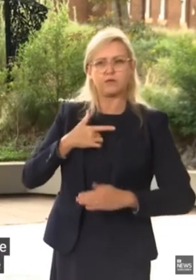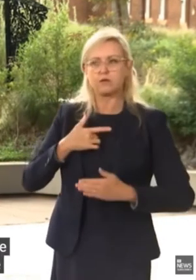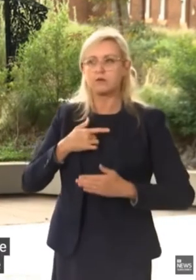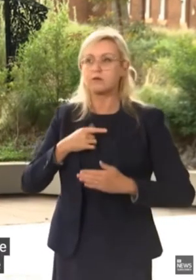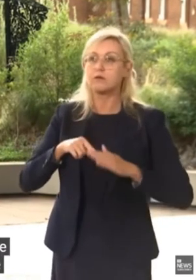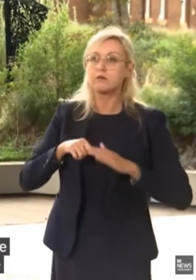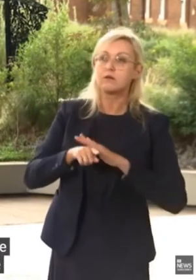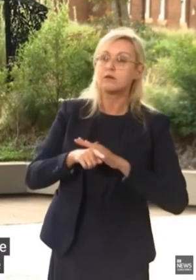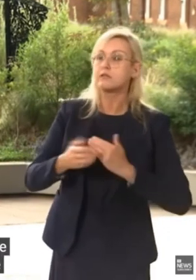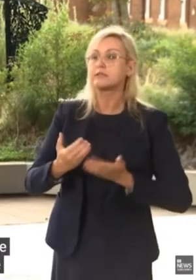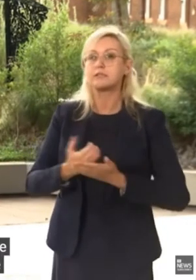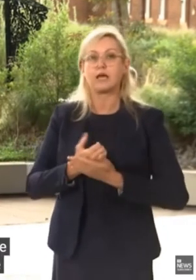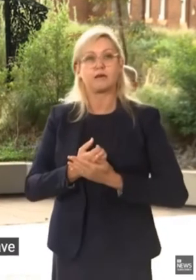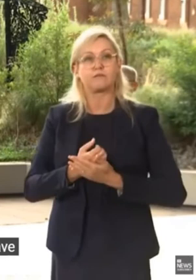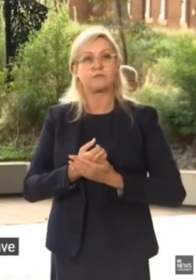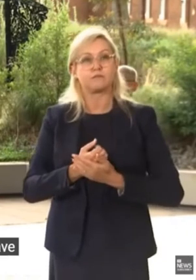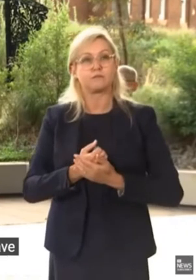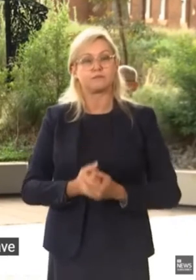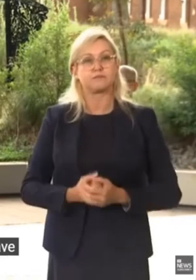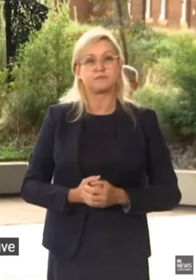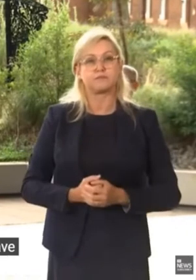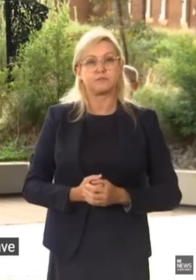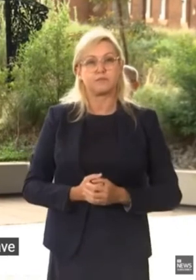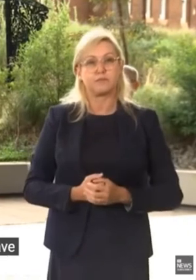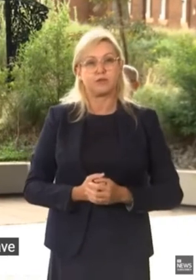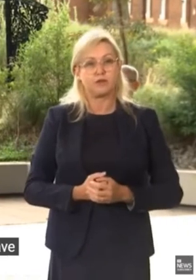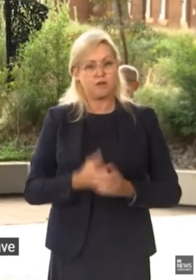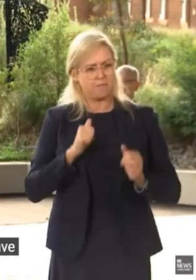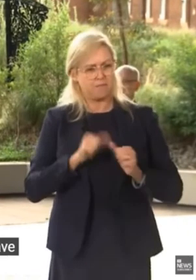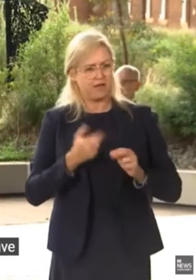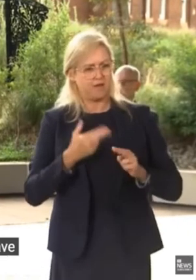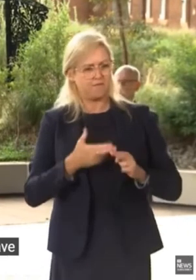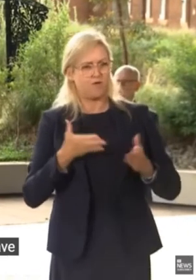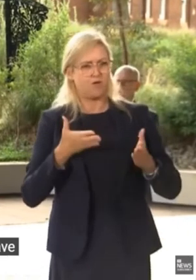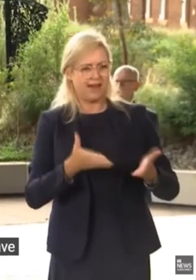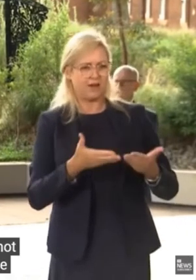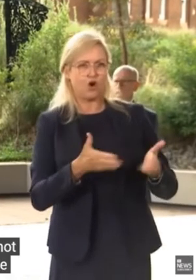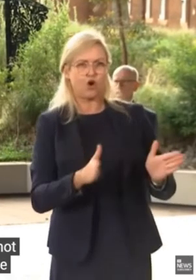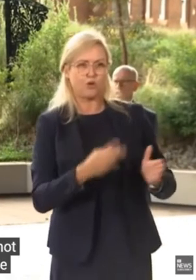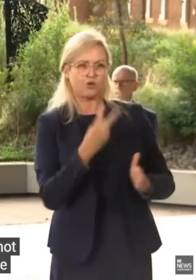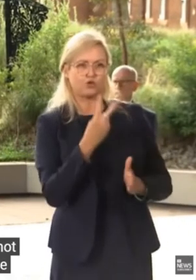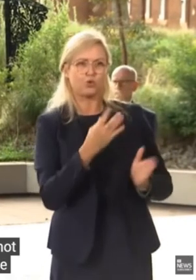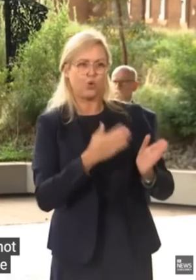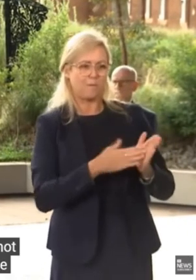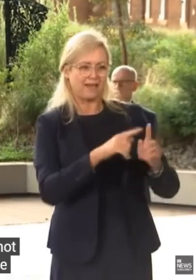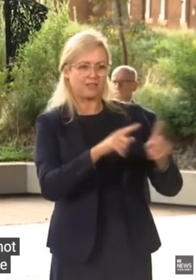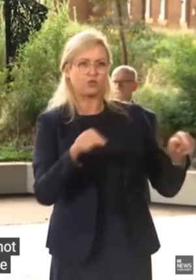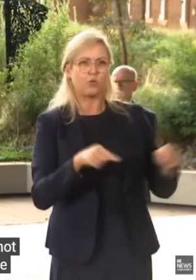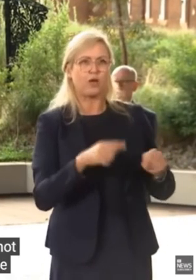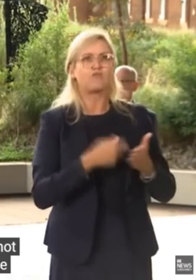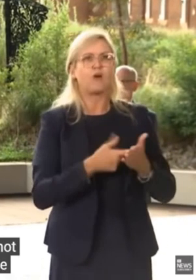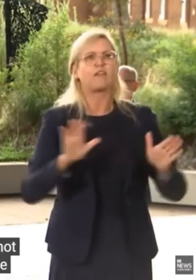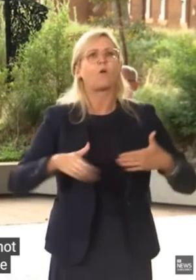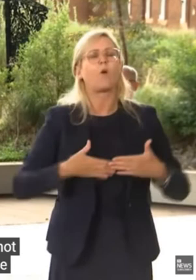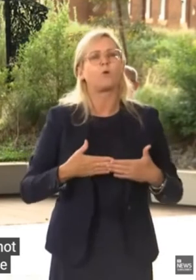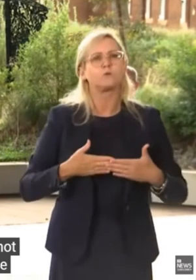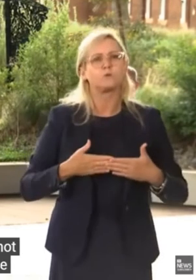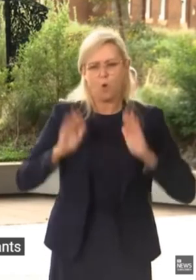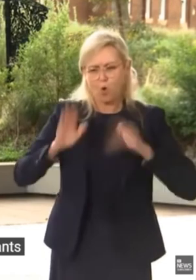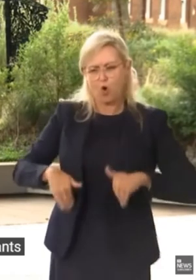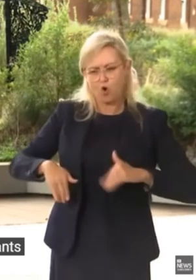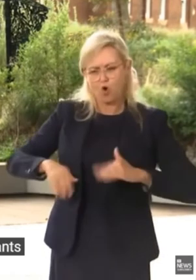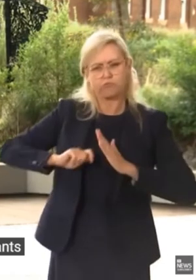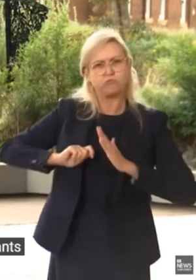better to have a 2 square metre rule than to have no square metres, but not having the confidence in the community to go out to restaurants and